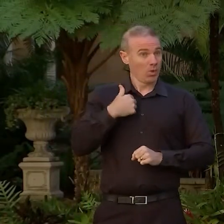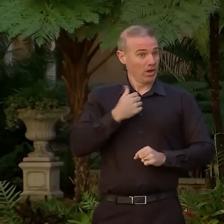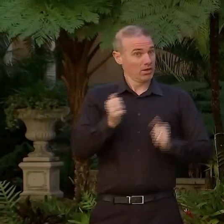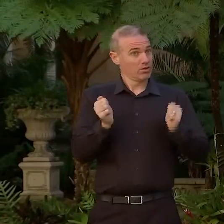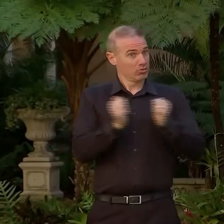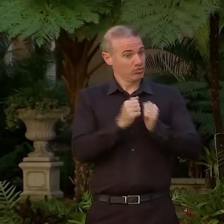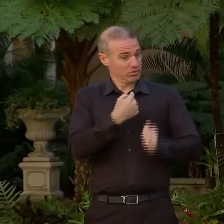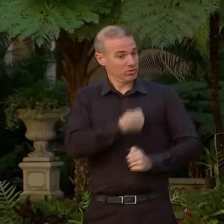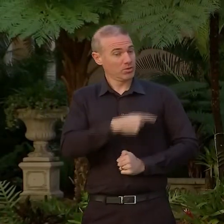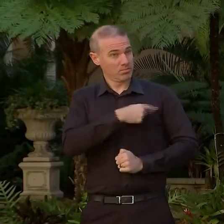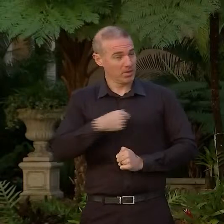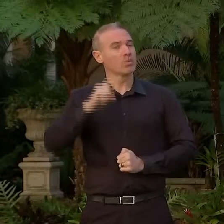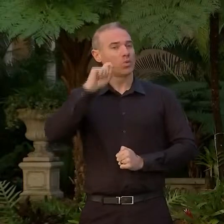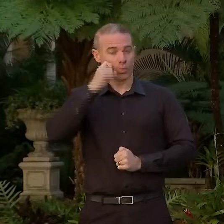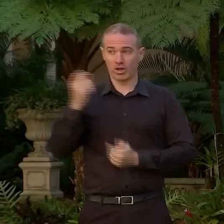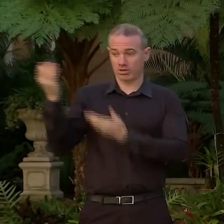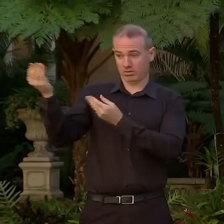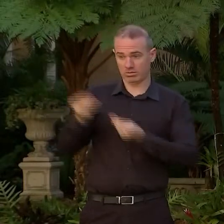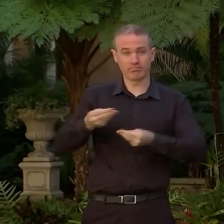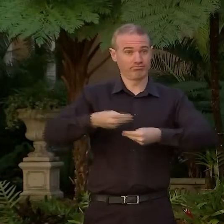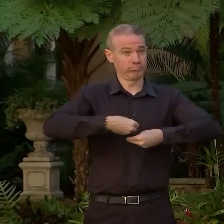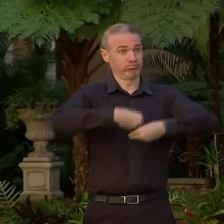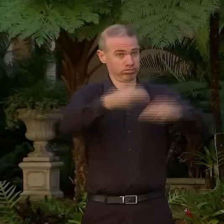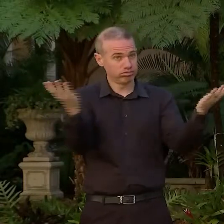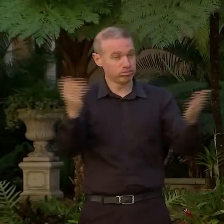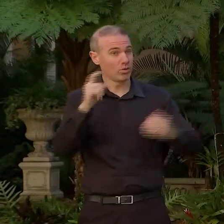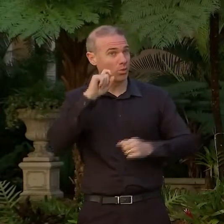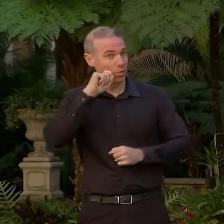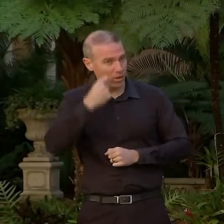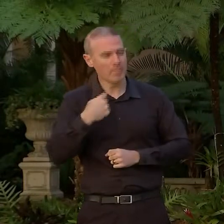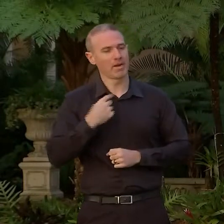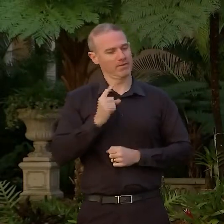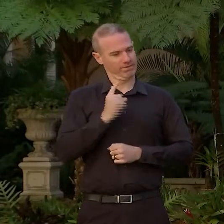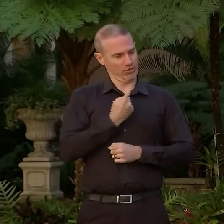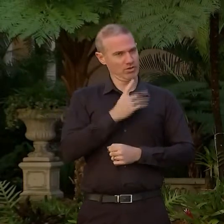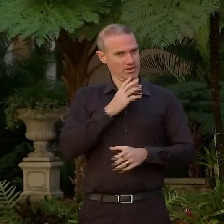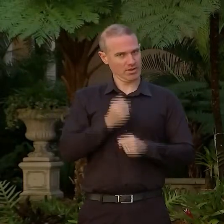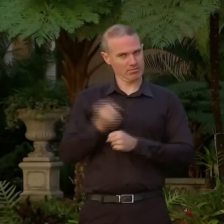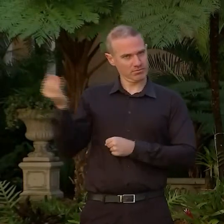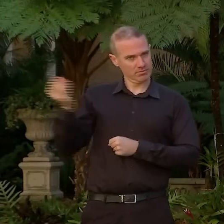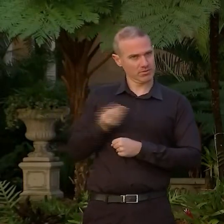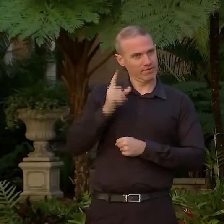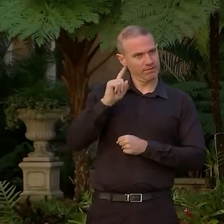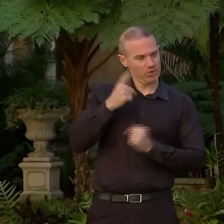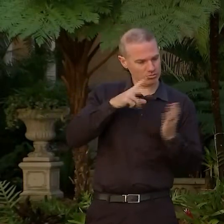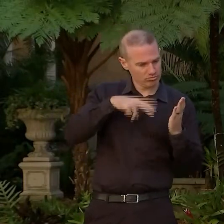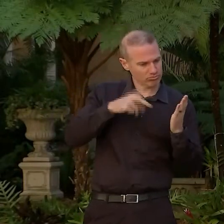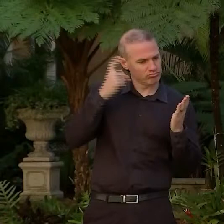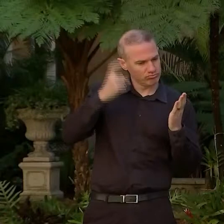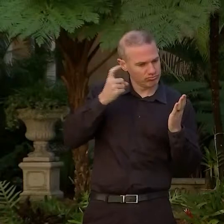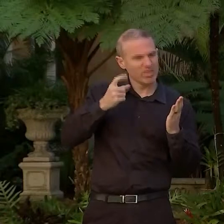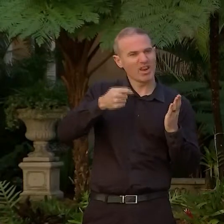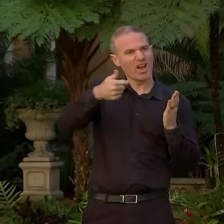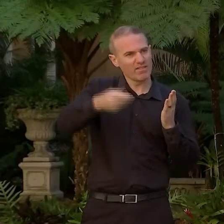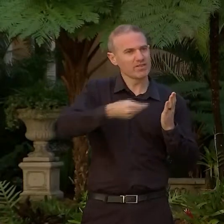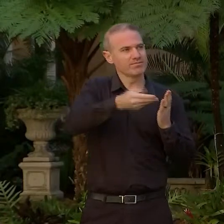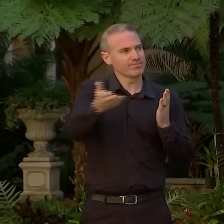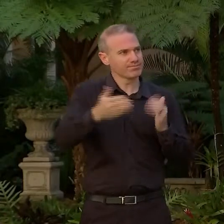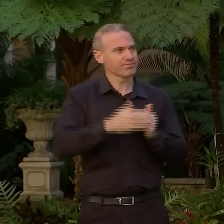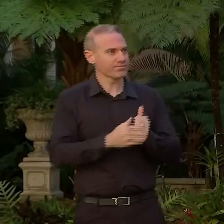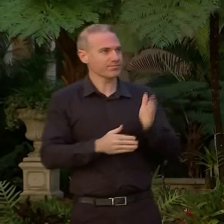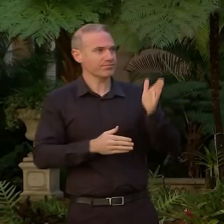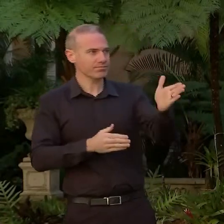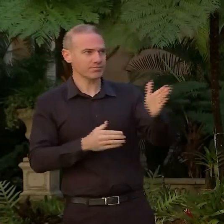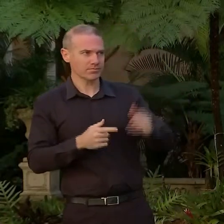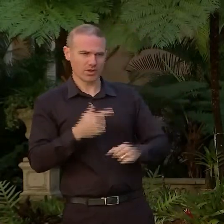this report publicly, and we will do that. But we'll get the report first and consider the report. Why not just release it on the day that you